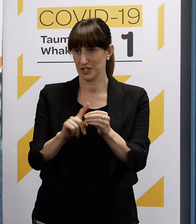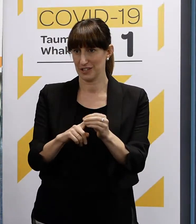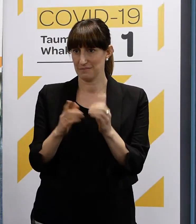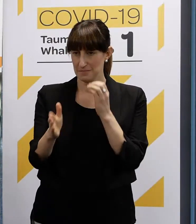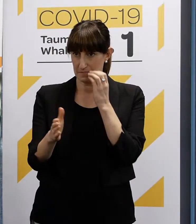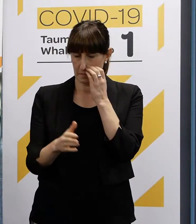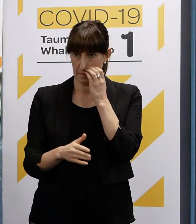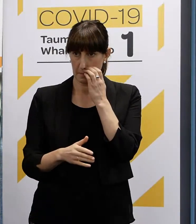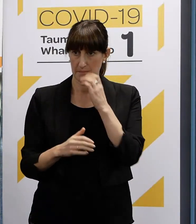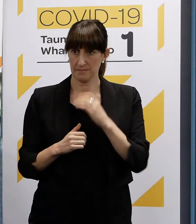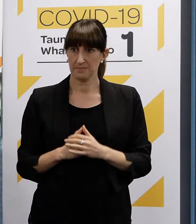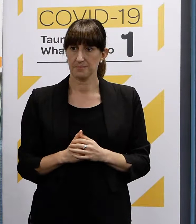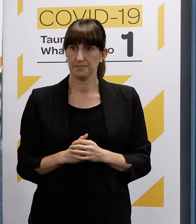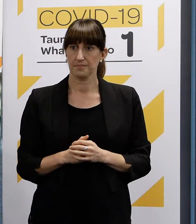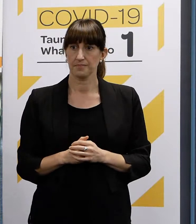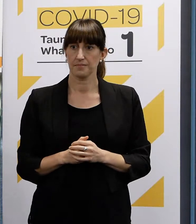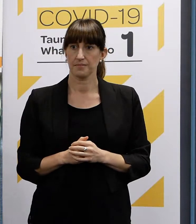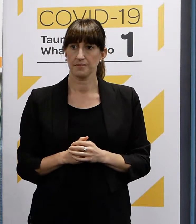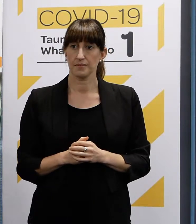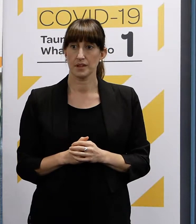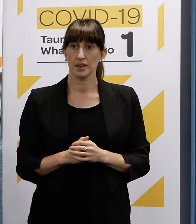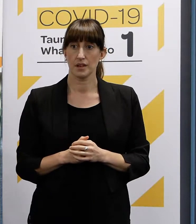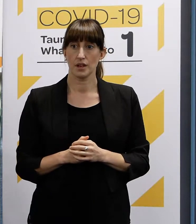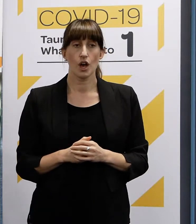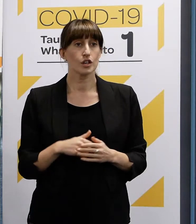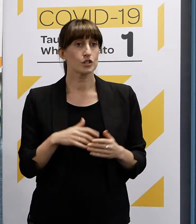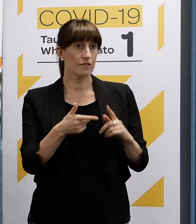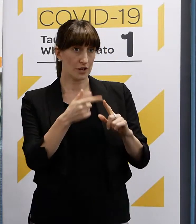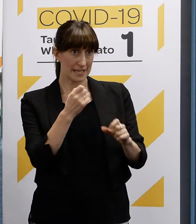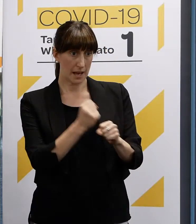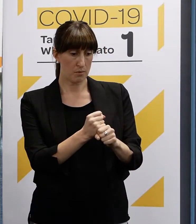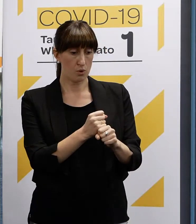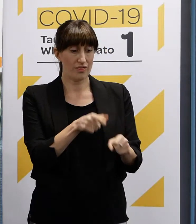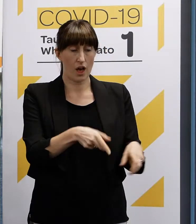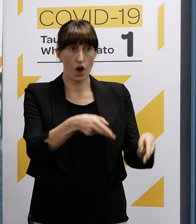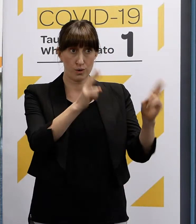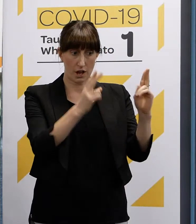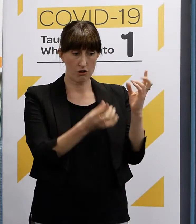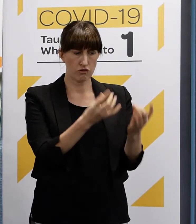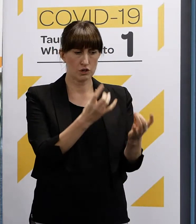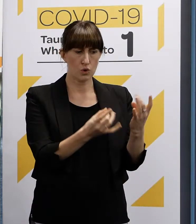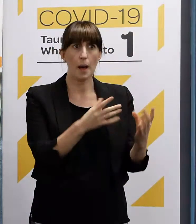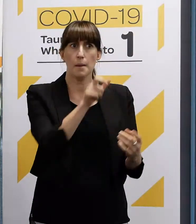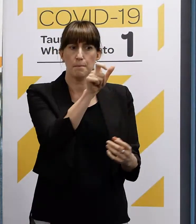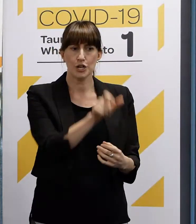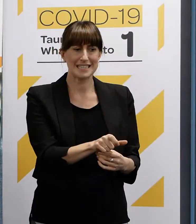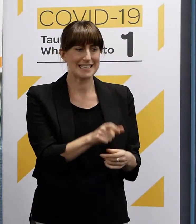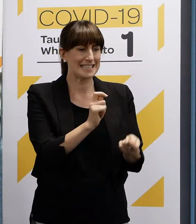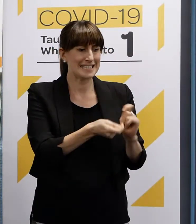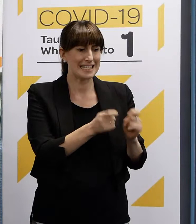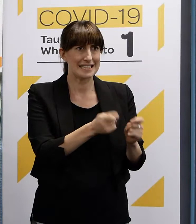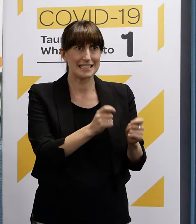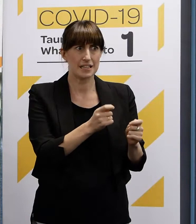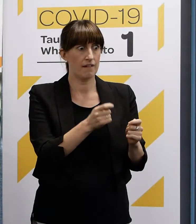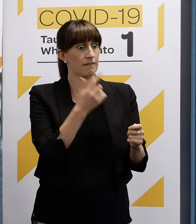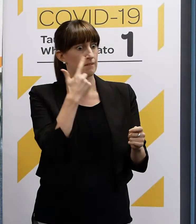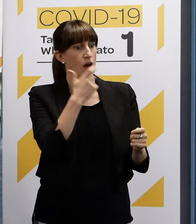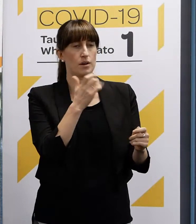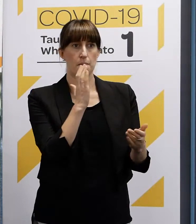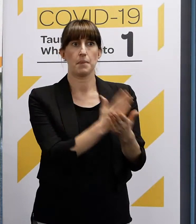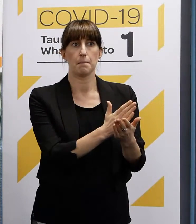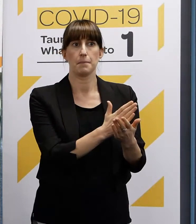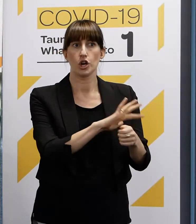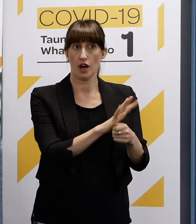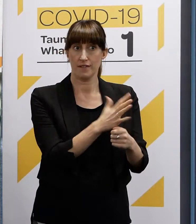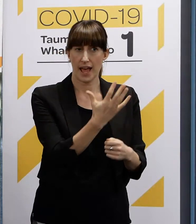Hi. If someone tests positive in a facility in like Rotorua or Christchurch, where will they be going? Is there facilities in Christchurch to manage